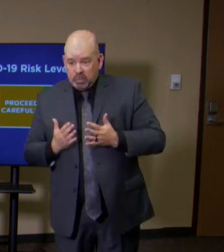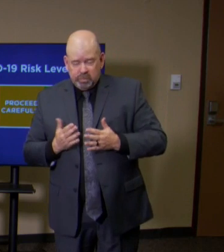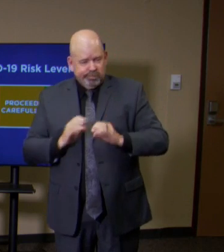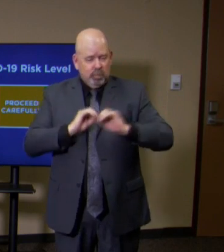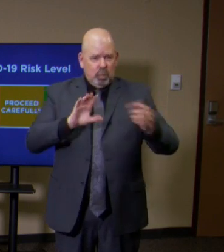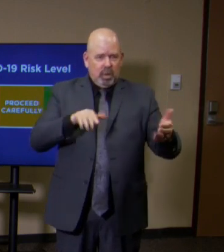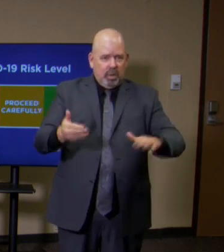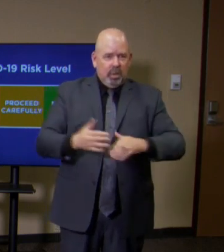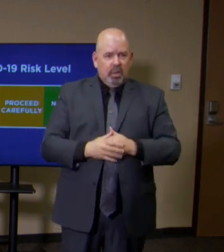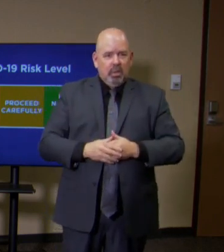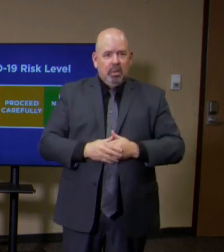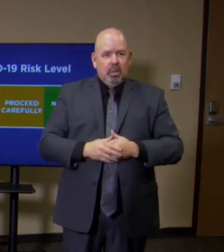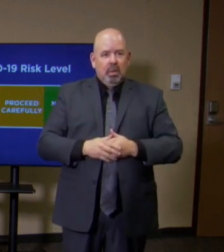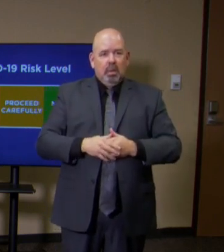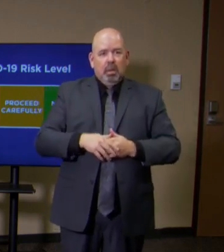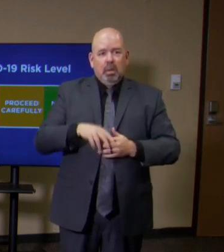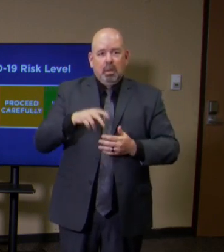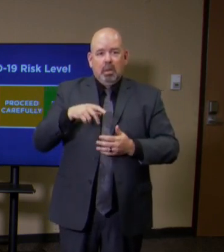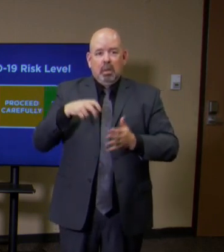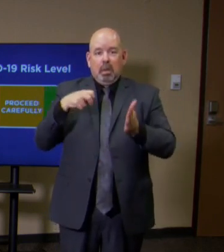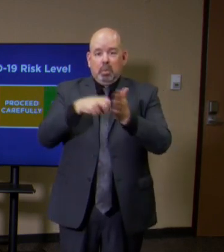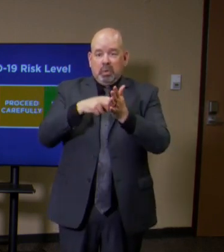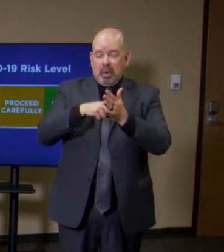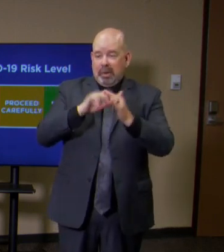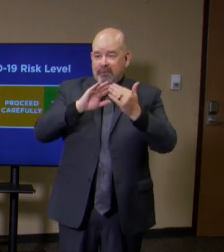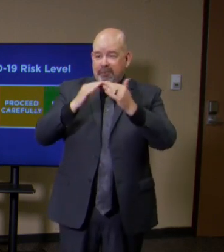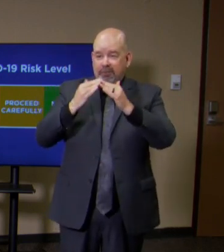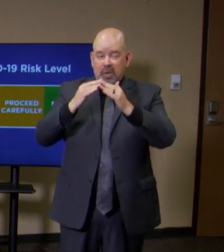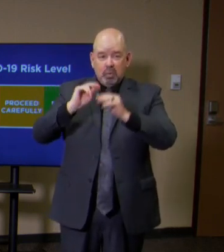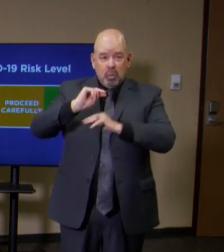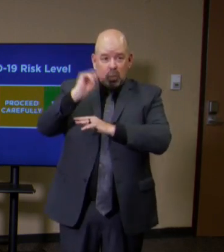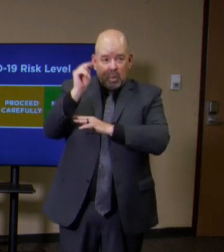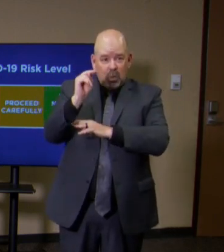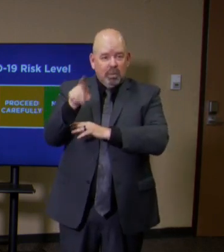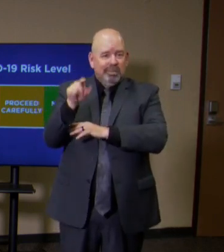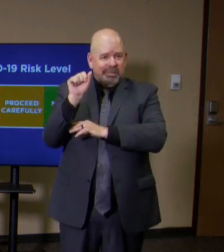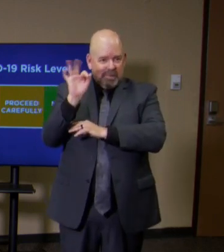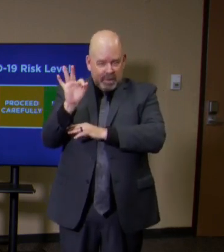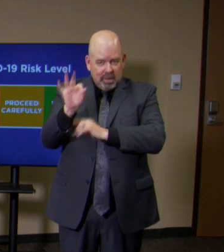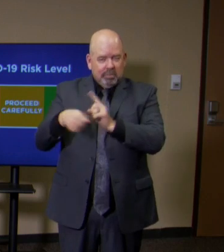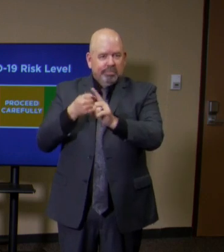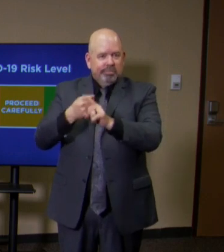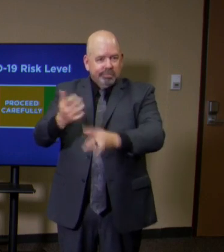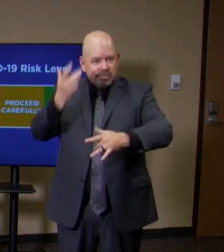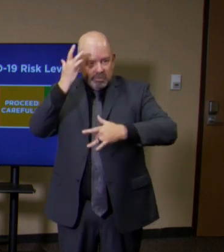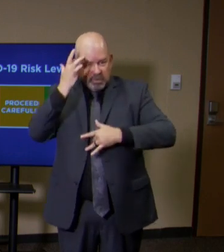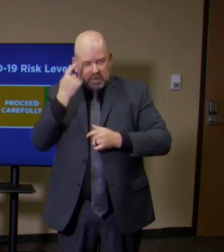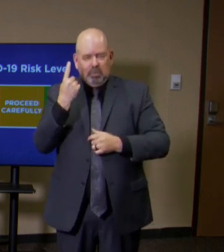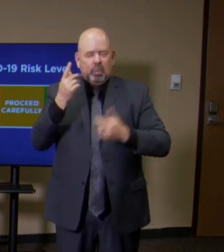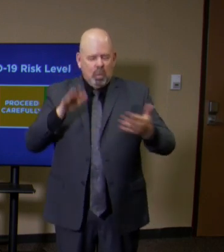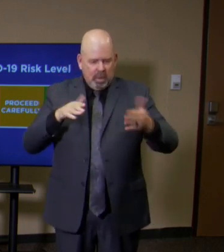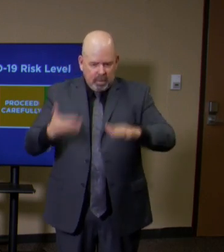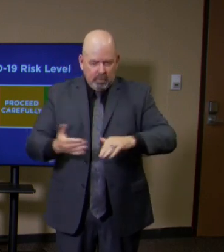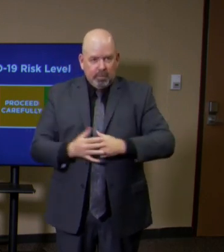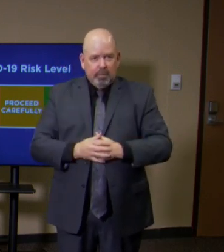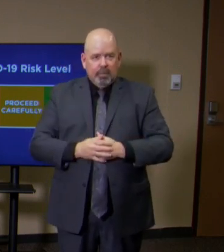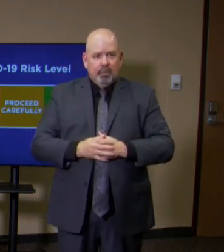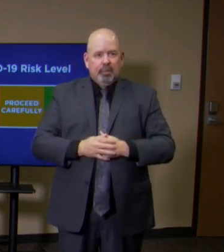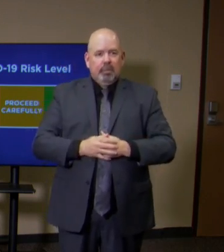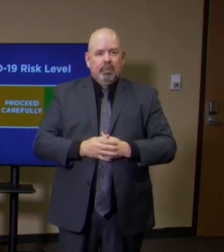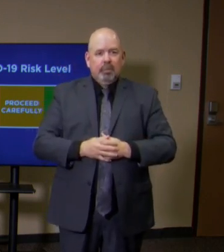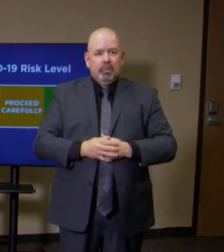Presbyterian Village North has 19 residents or staff and 1 death. Village at Richardson has